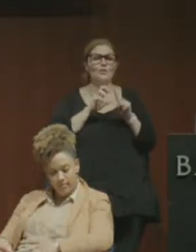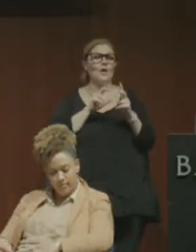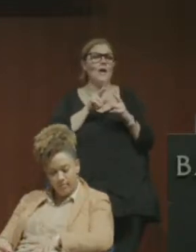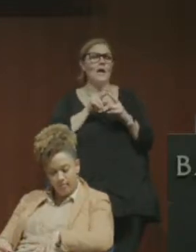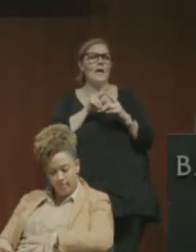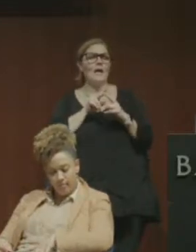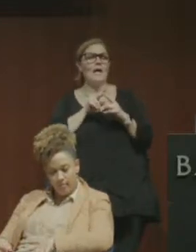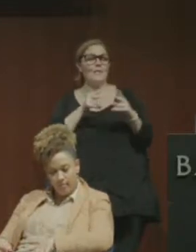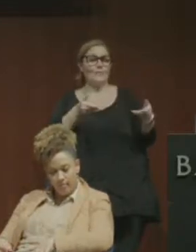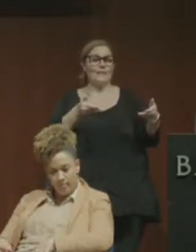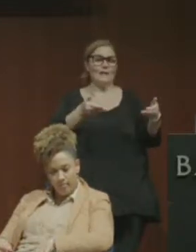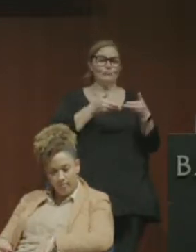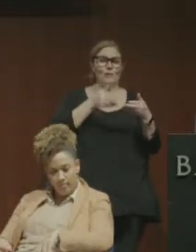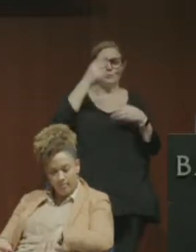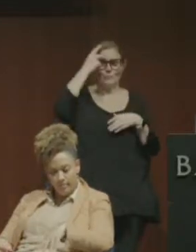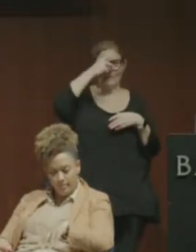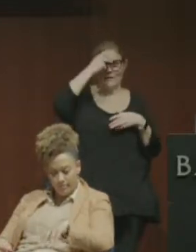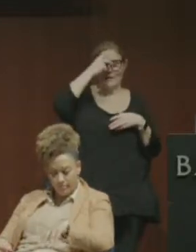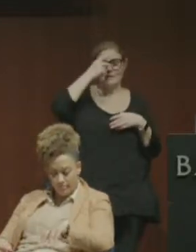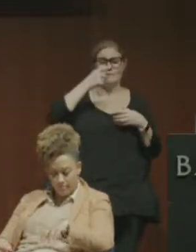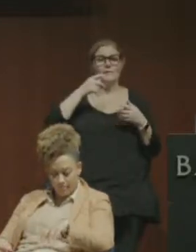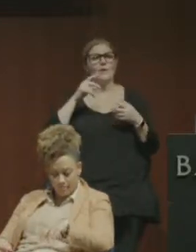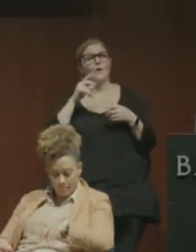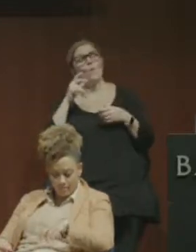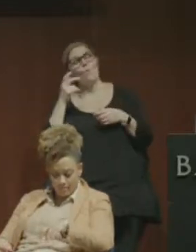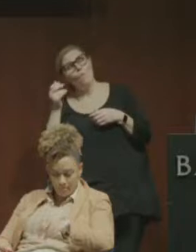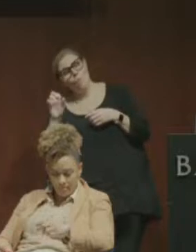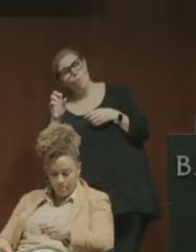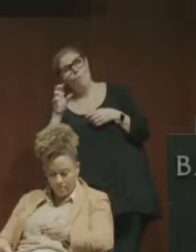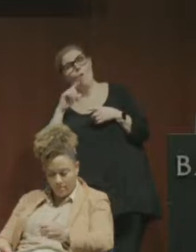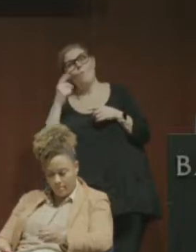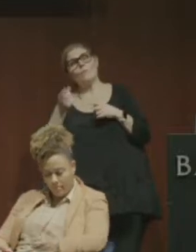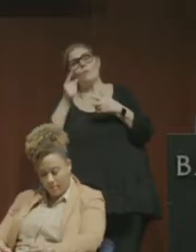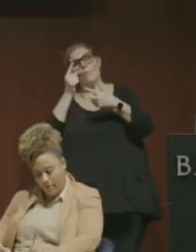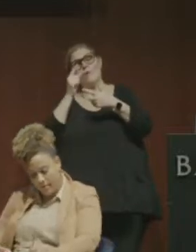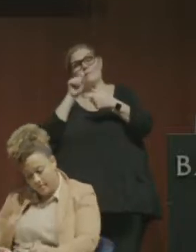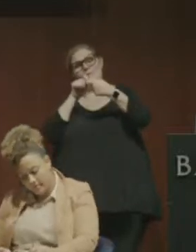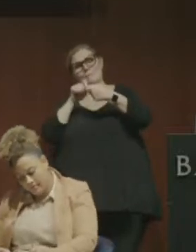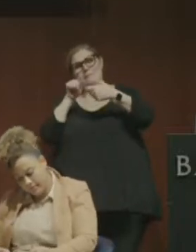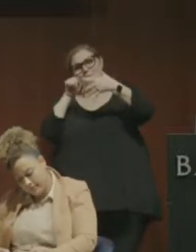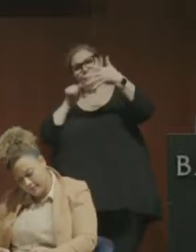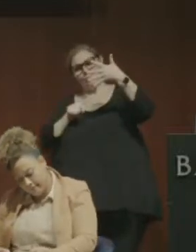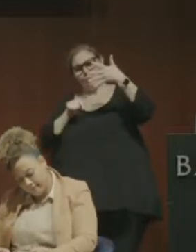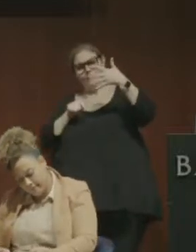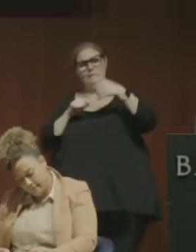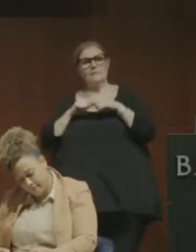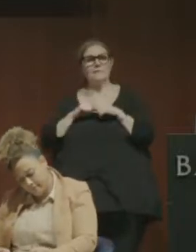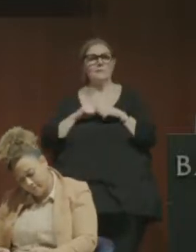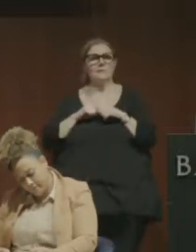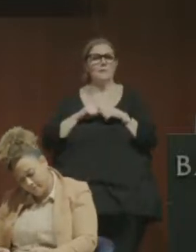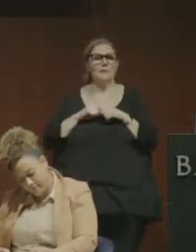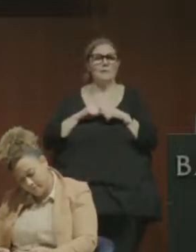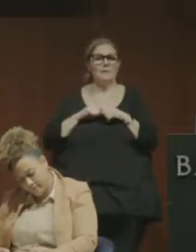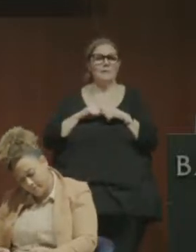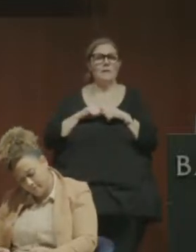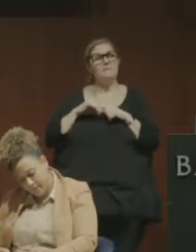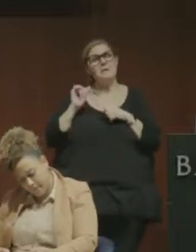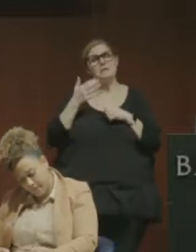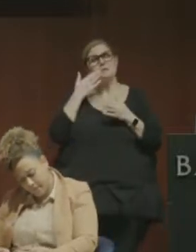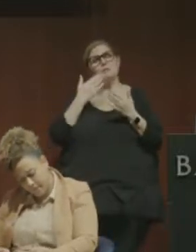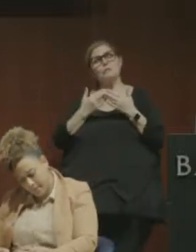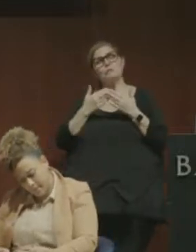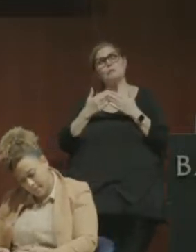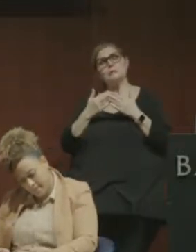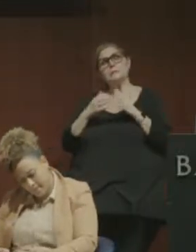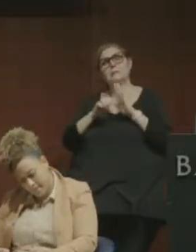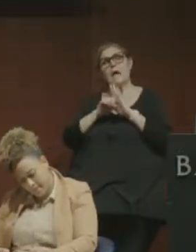in the introductory philosophy and or within one of the specific points of the plan. A somewhat good sign,